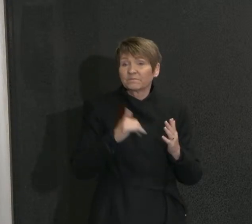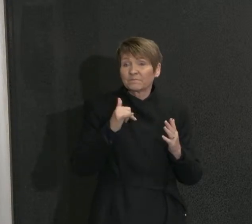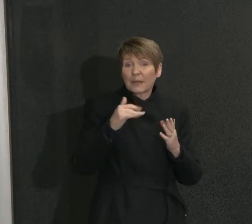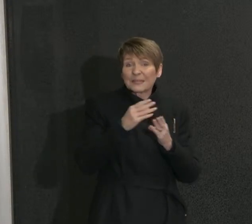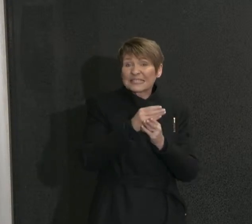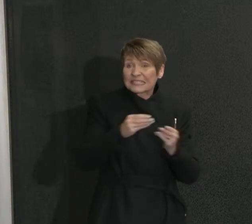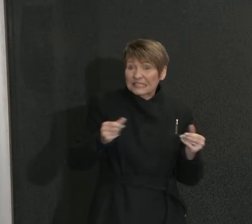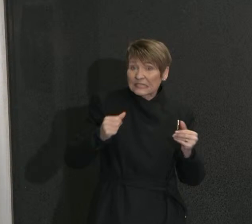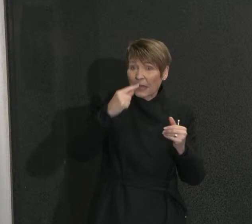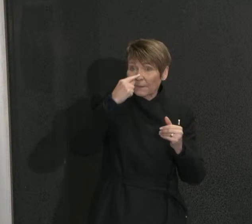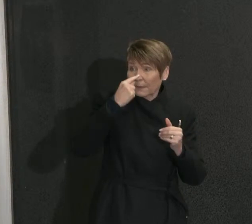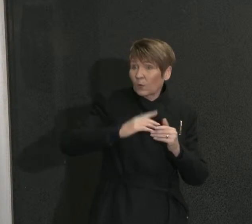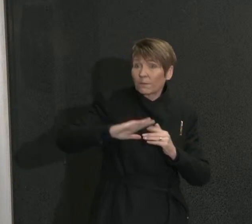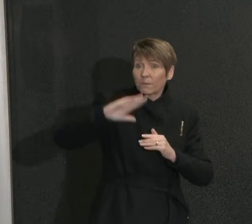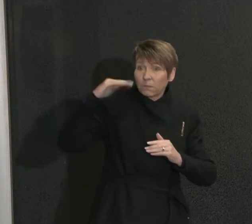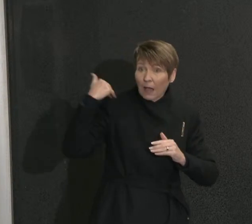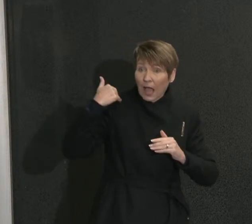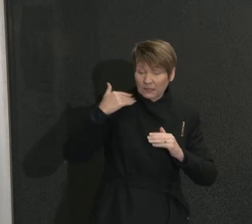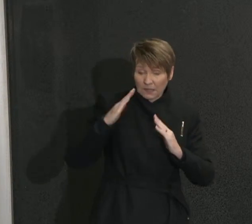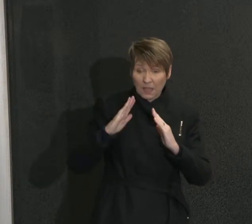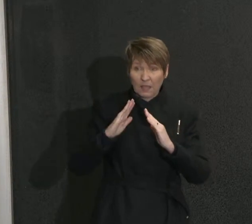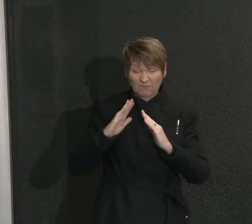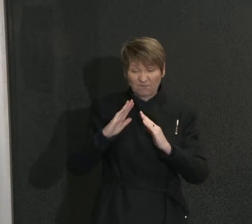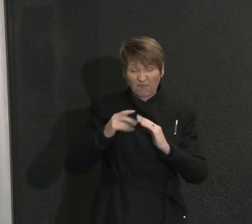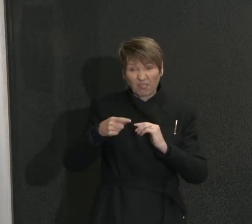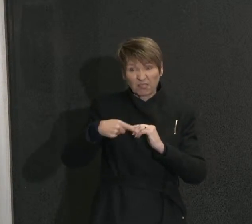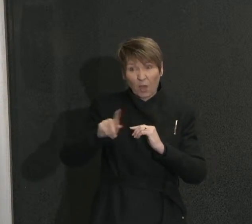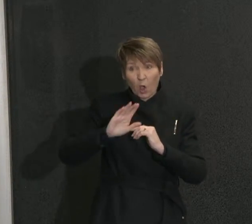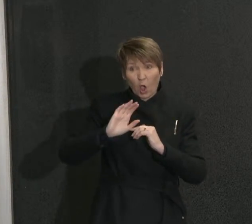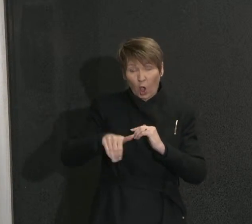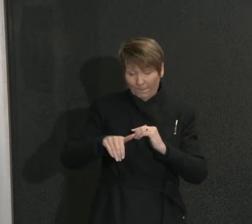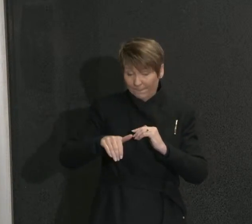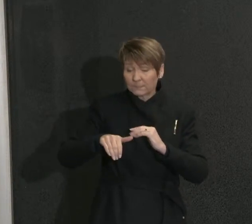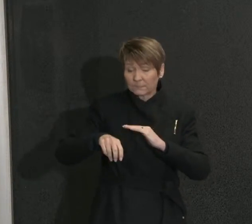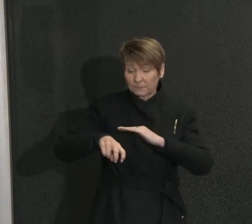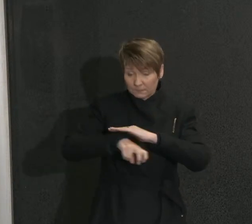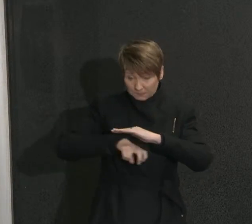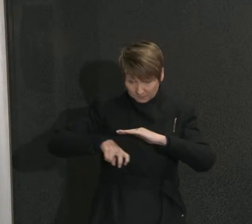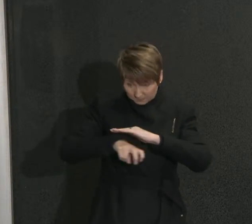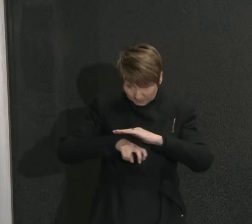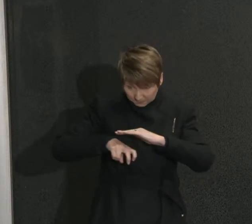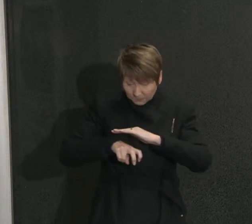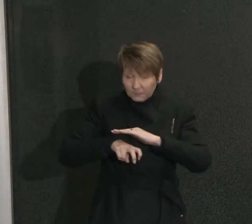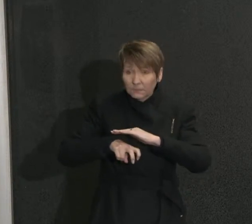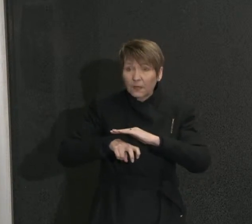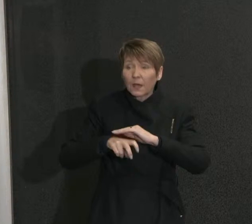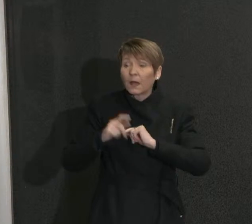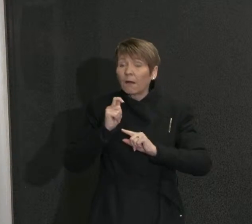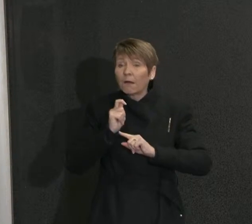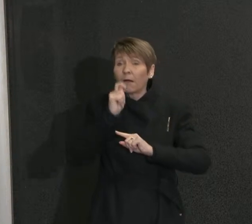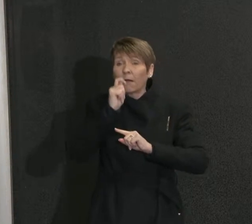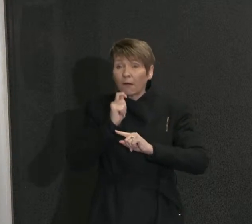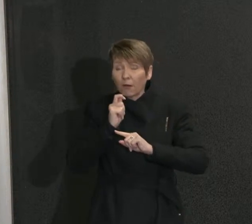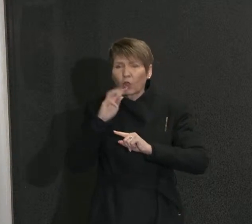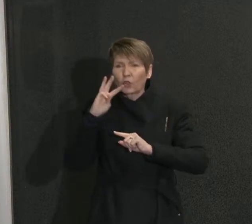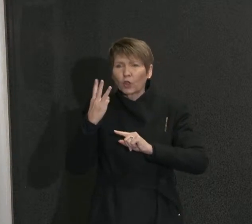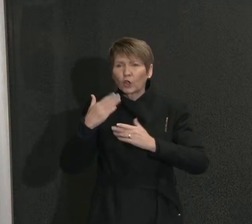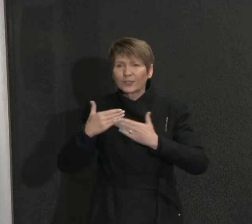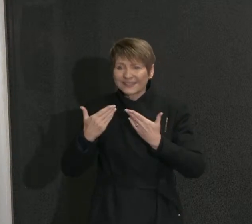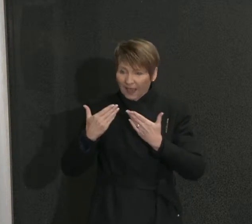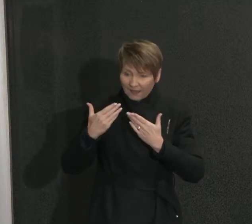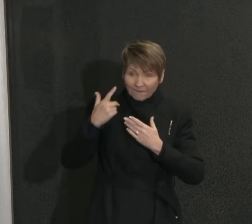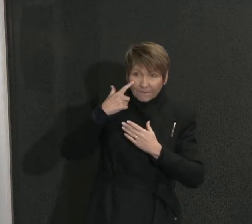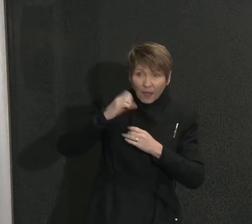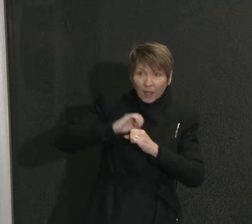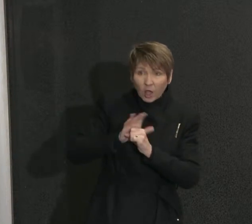14. Based on the average positivity rate of close contacts, epidemiologists have done estimates on this. There were likely more than 10,